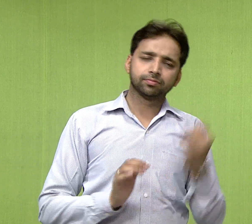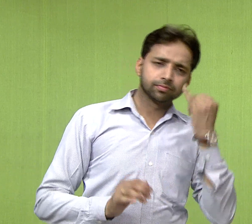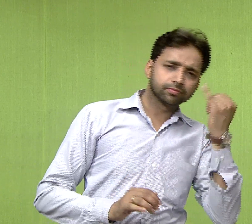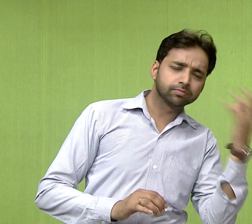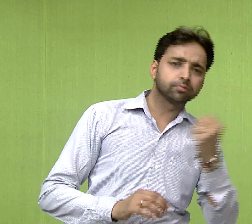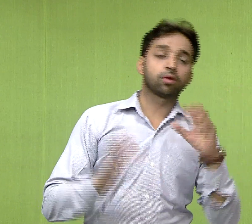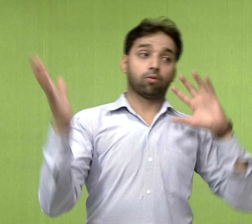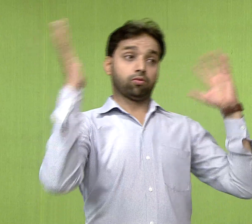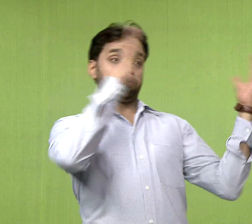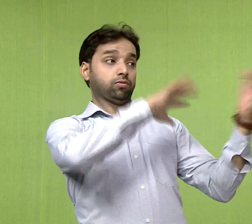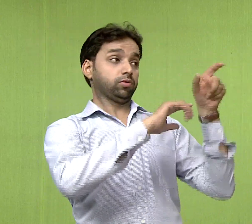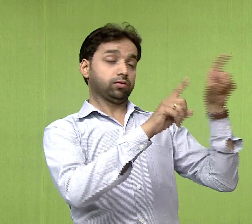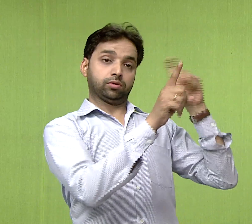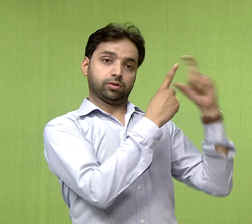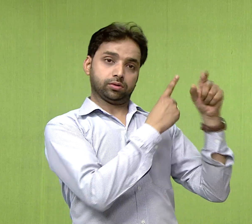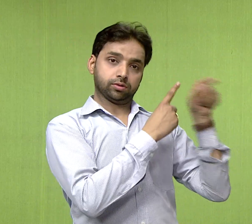the world of culture and heritage.